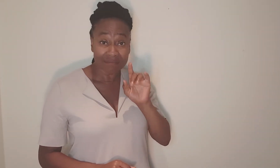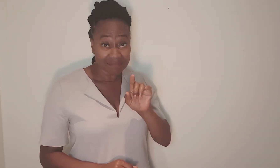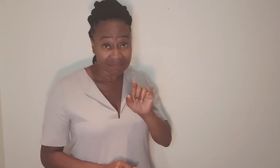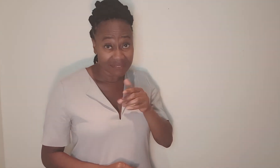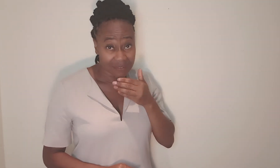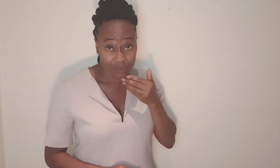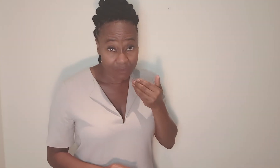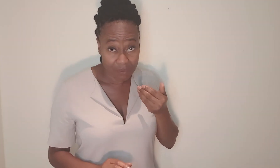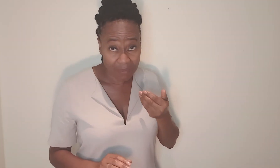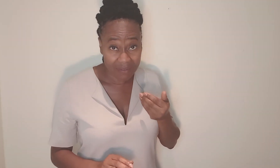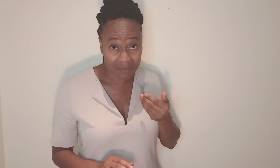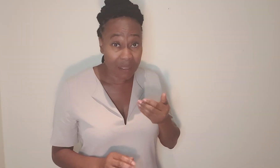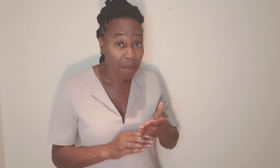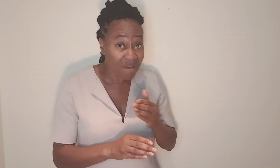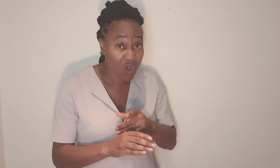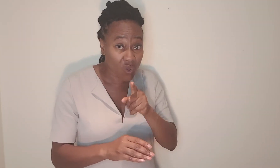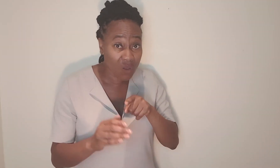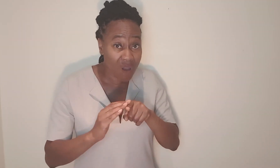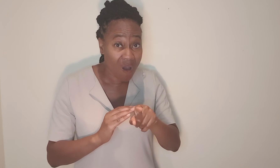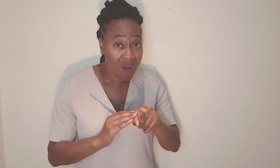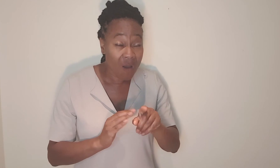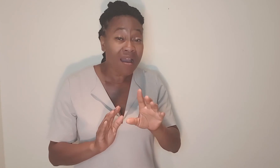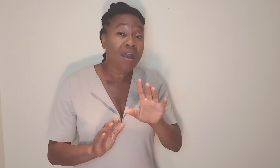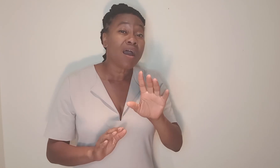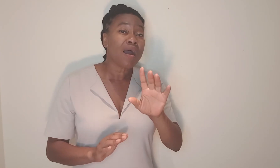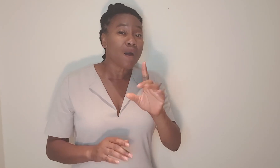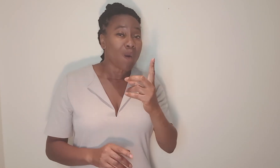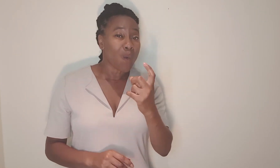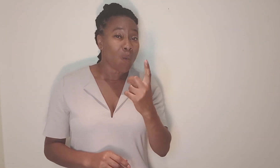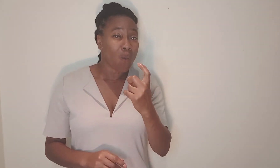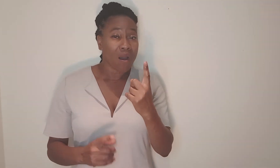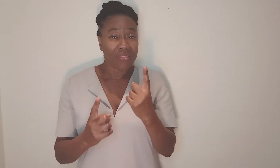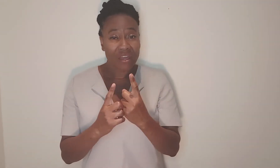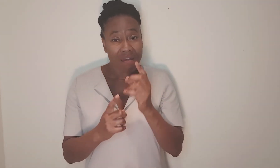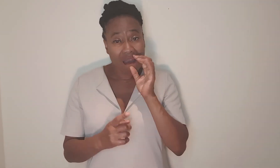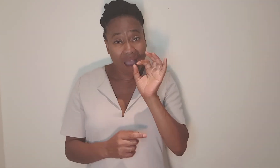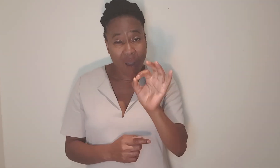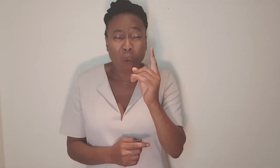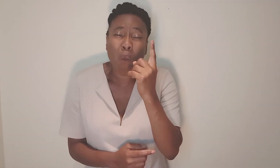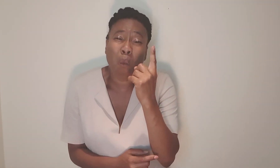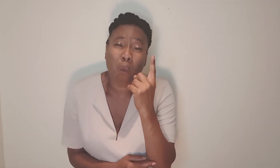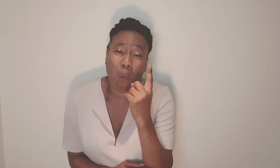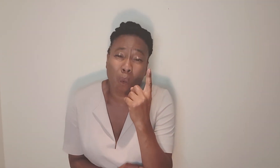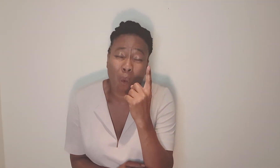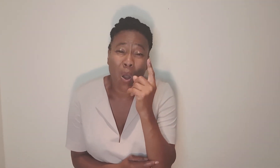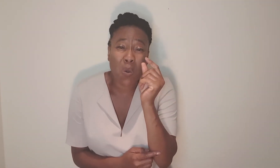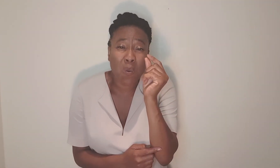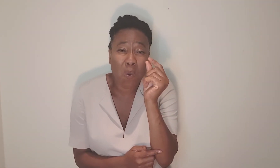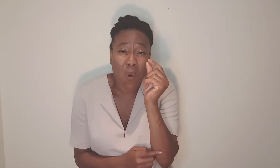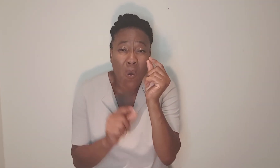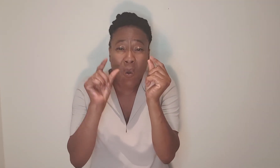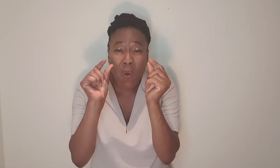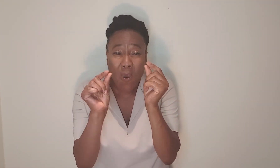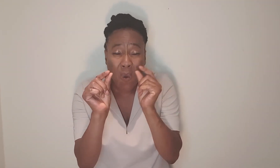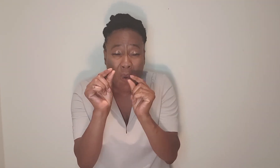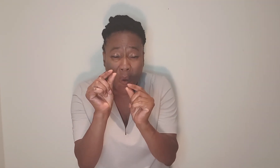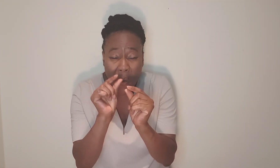go, there's one thing I'm going to ask of you. Just one tiny pocket-sized petite subatomic wee teensy bijou micro mini